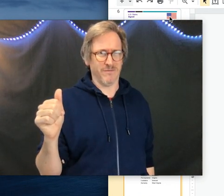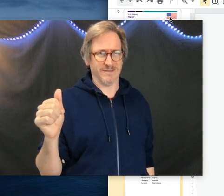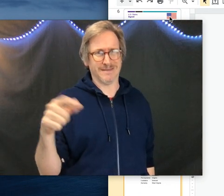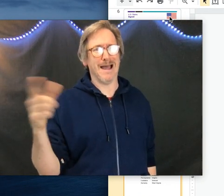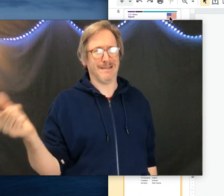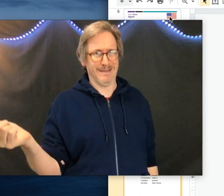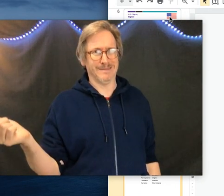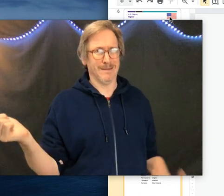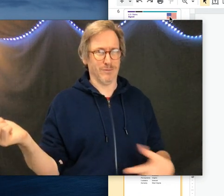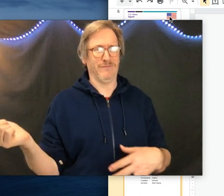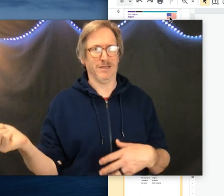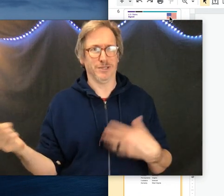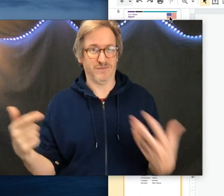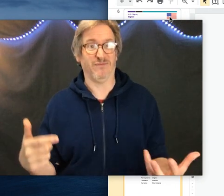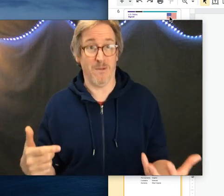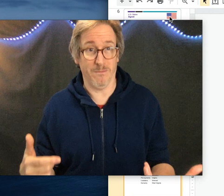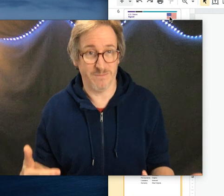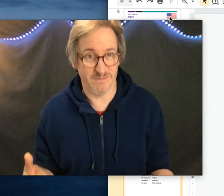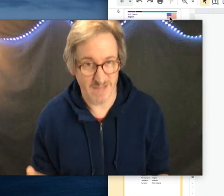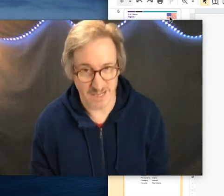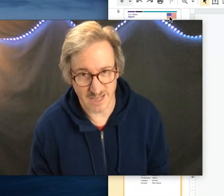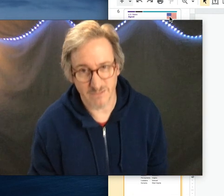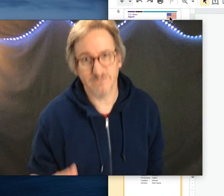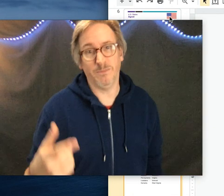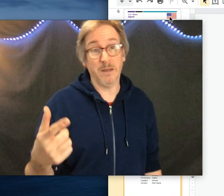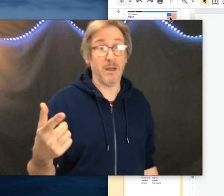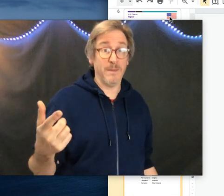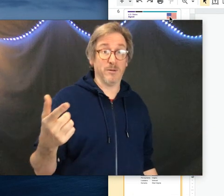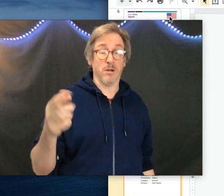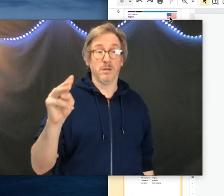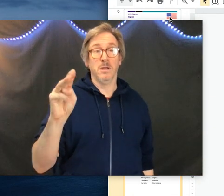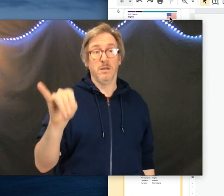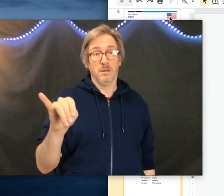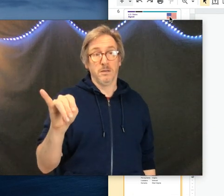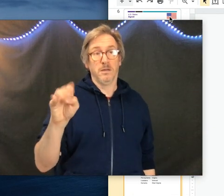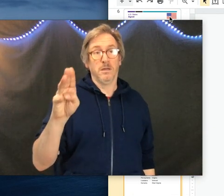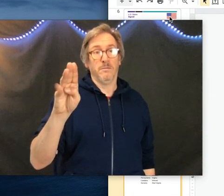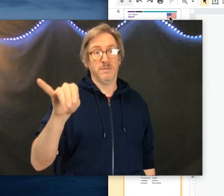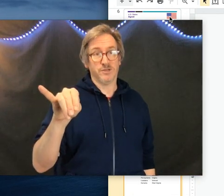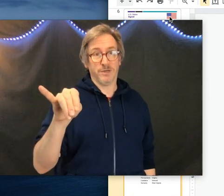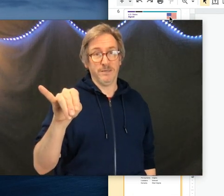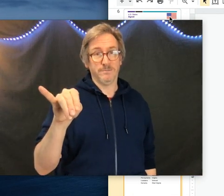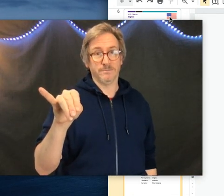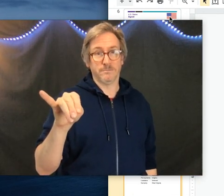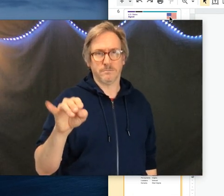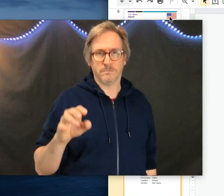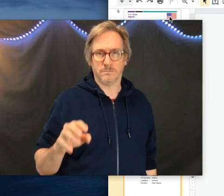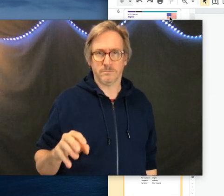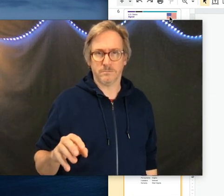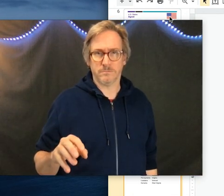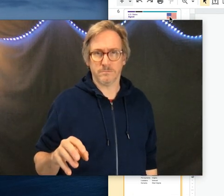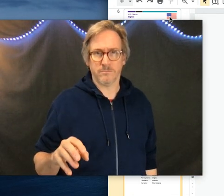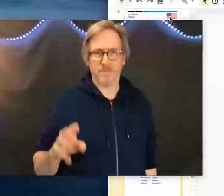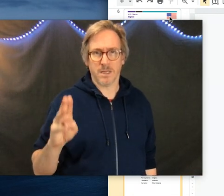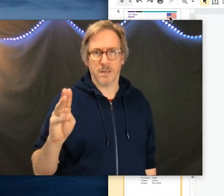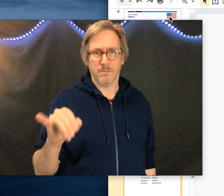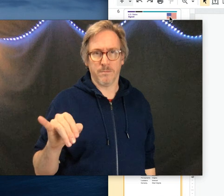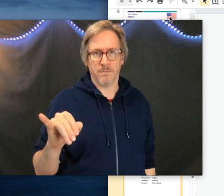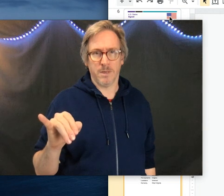post office got these abbreviations from ASL, but I may be wrong. Missouri,